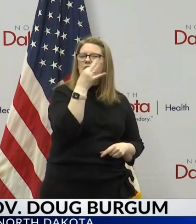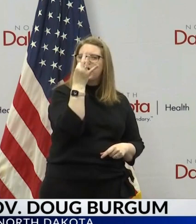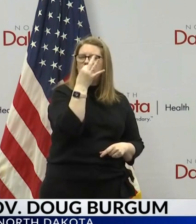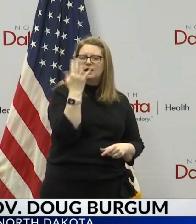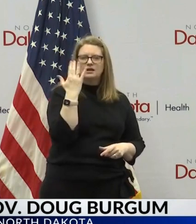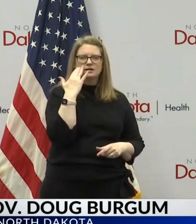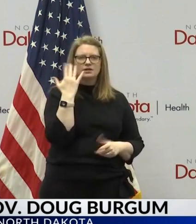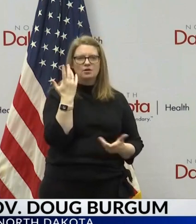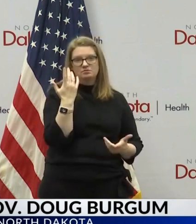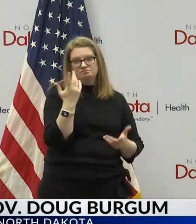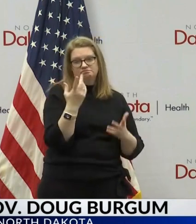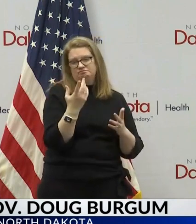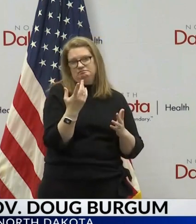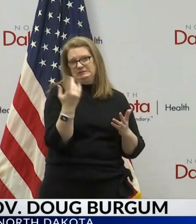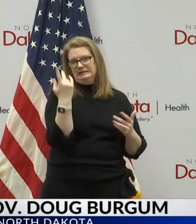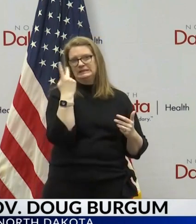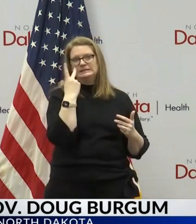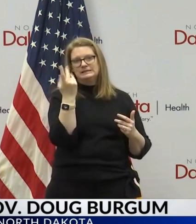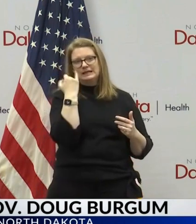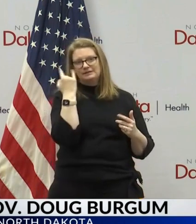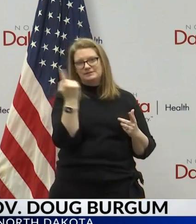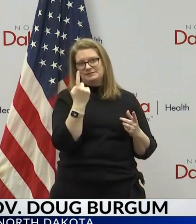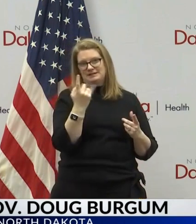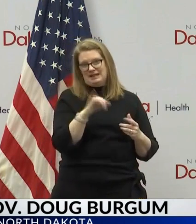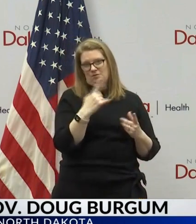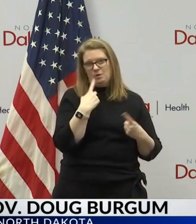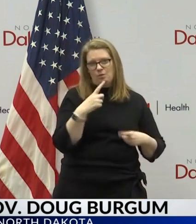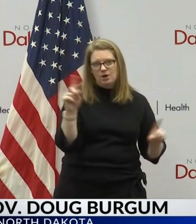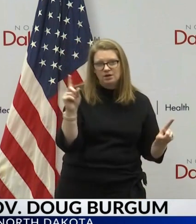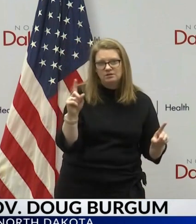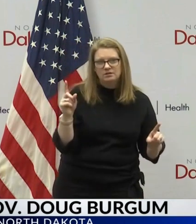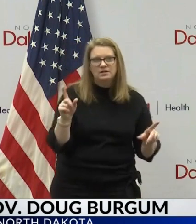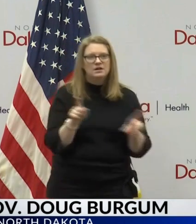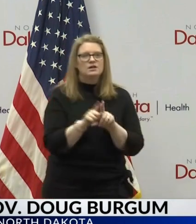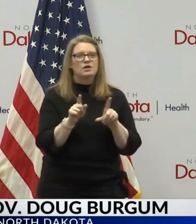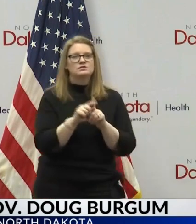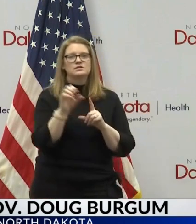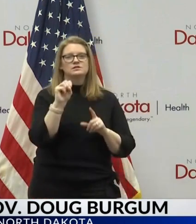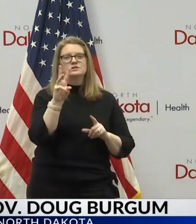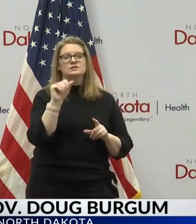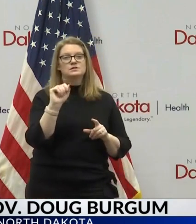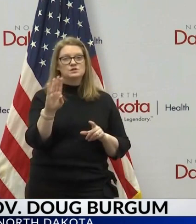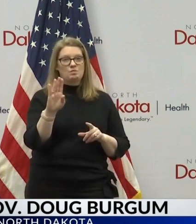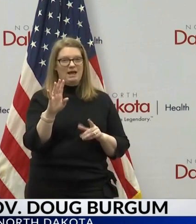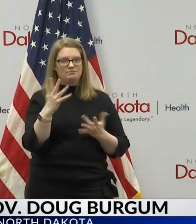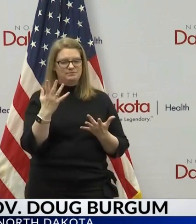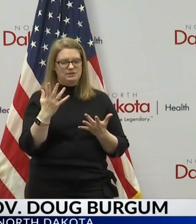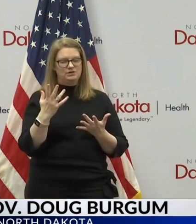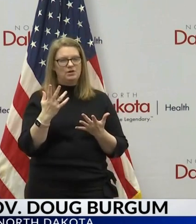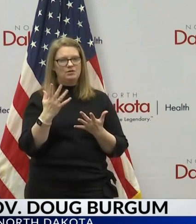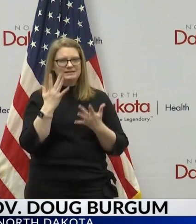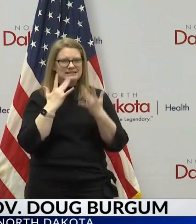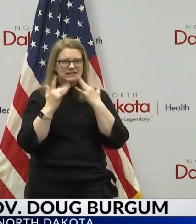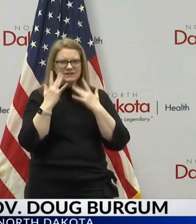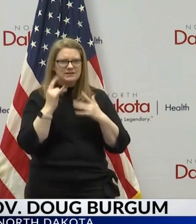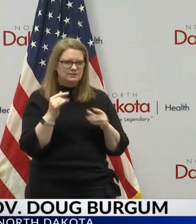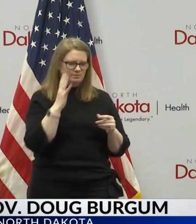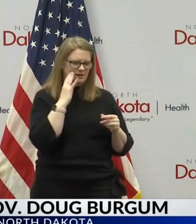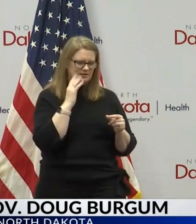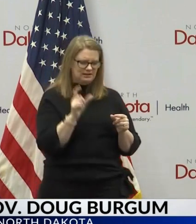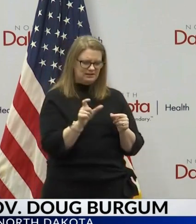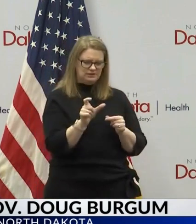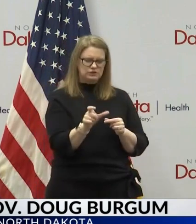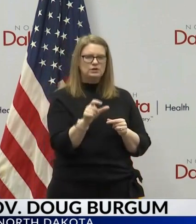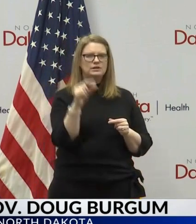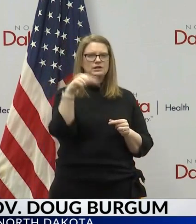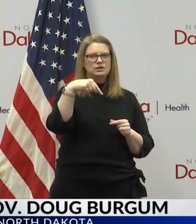sample to see if someone would work, and that would again solve a swab shortage in a hurry of regular Q-tip. Well, why would a Q-tip, a short little Q-tip,